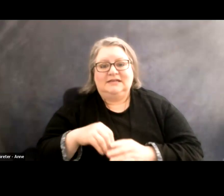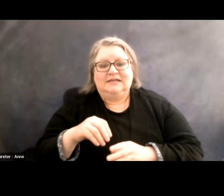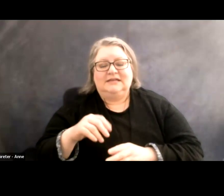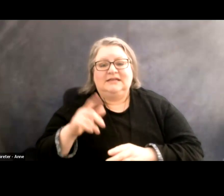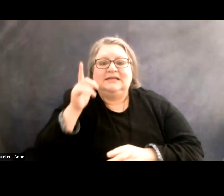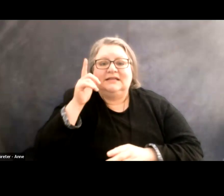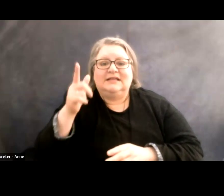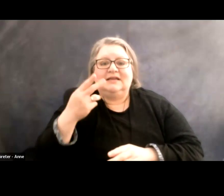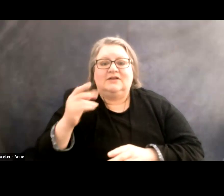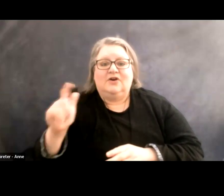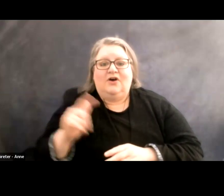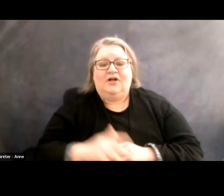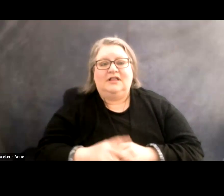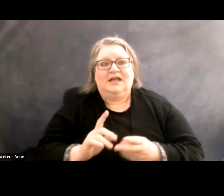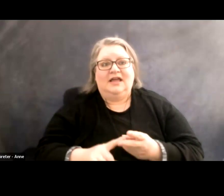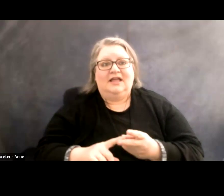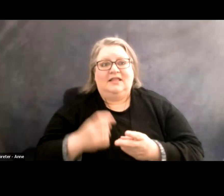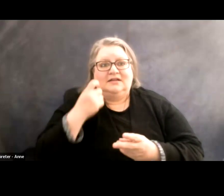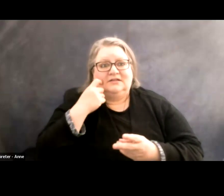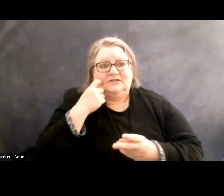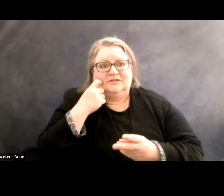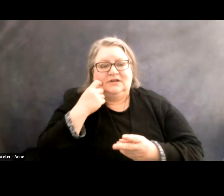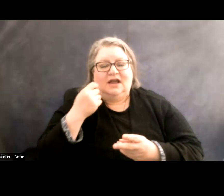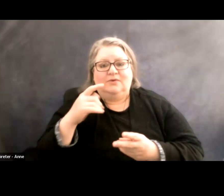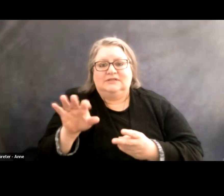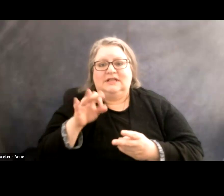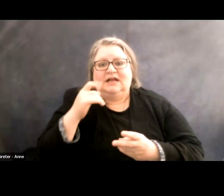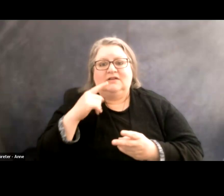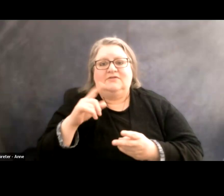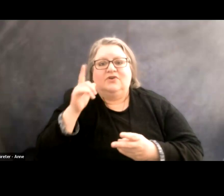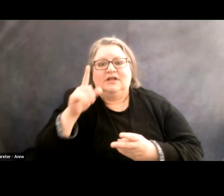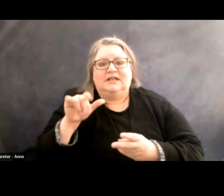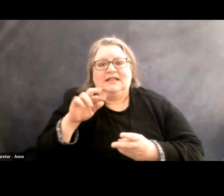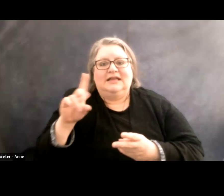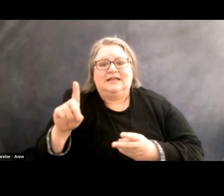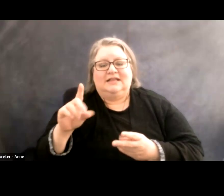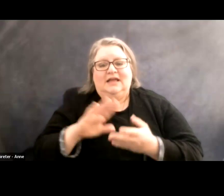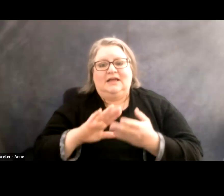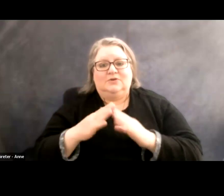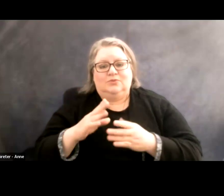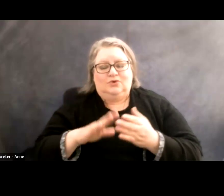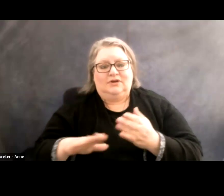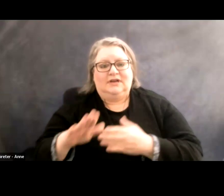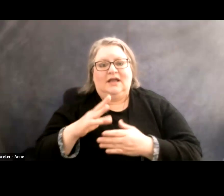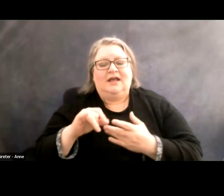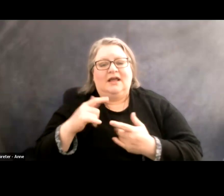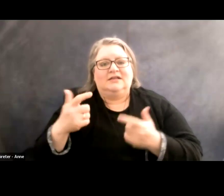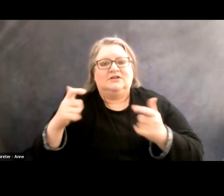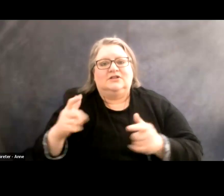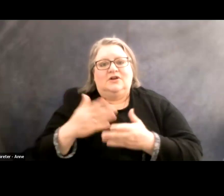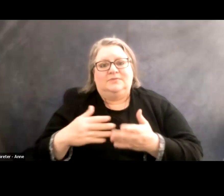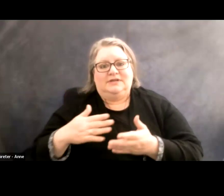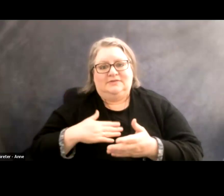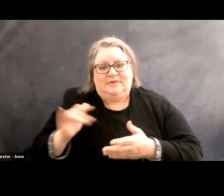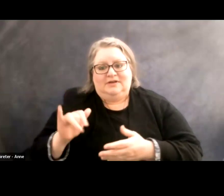Lincoln Hall. And then just recently, I was selected for Lincoln Land Community College, which has a large piece of mine